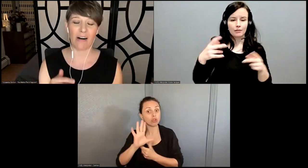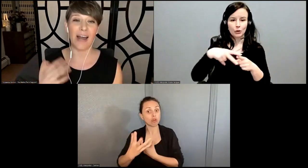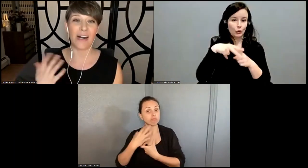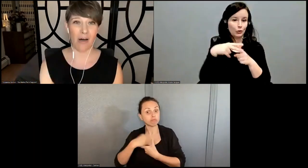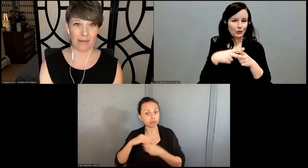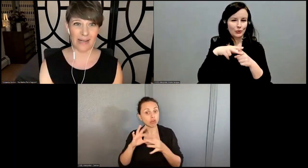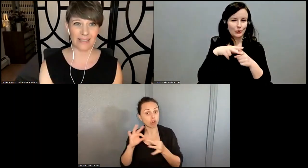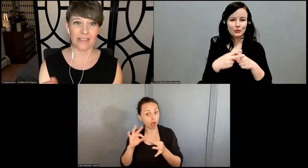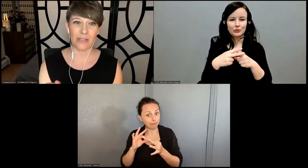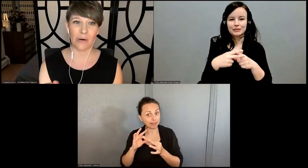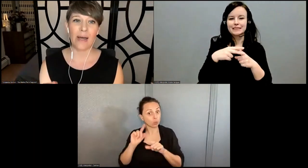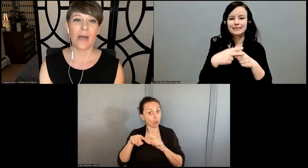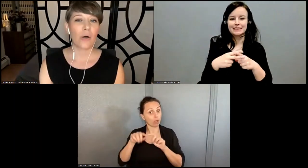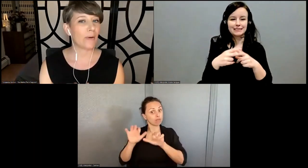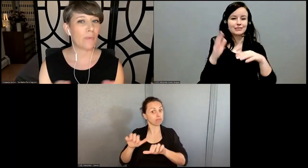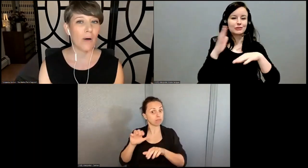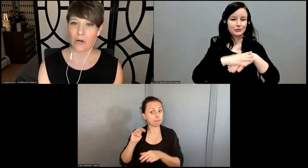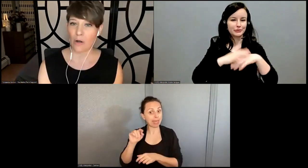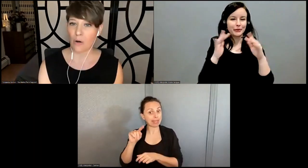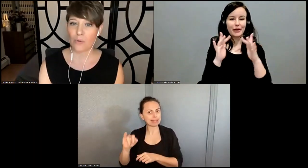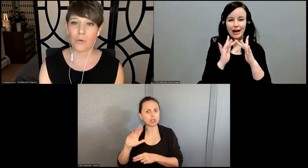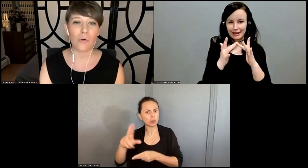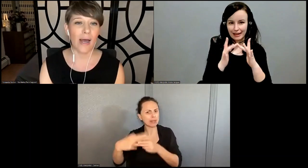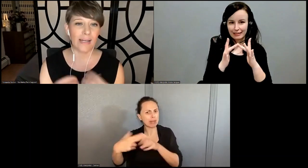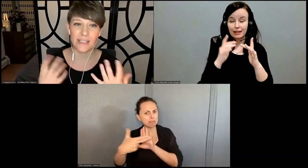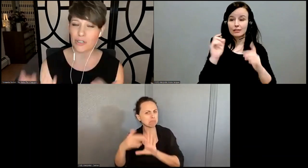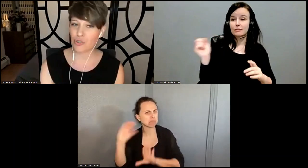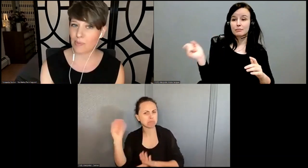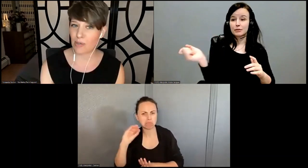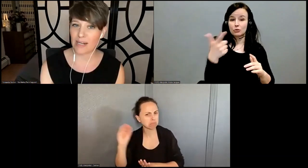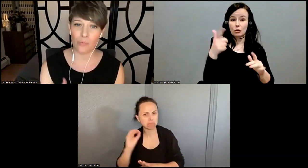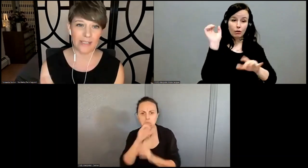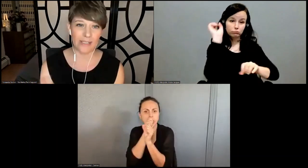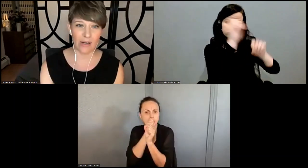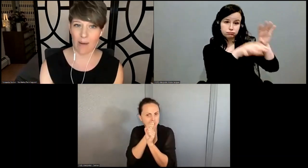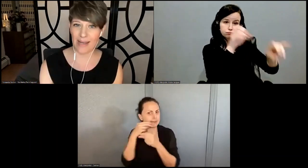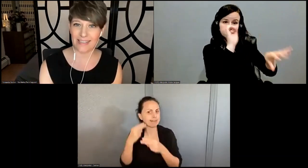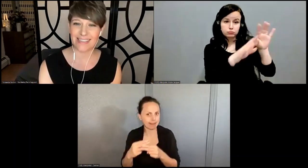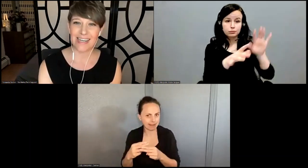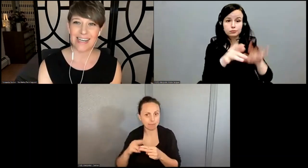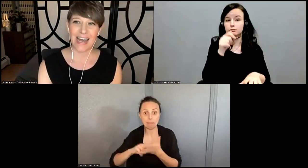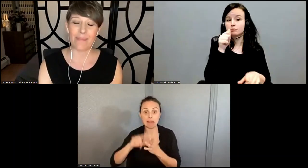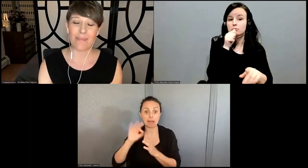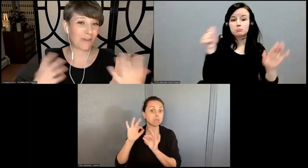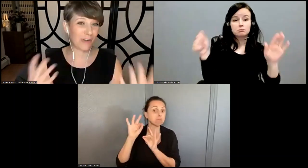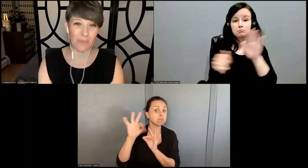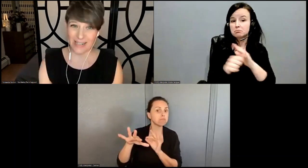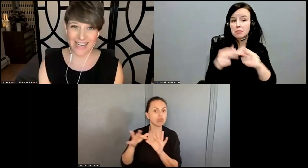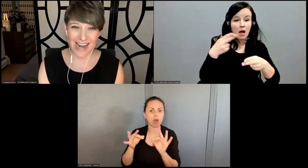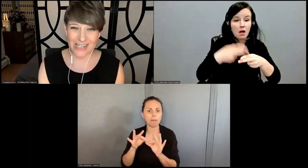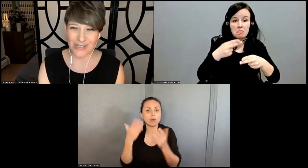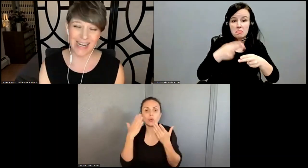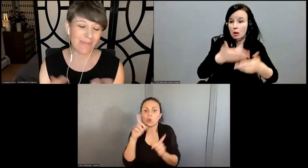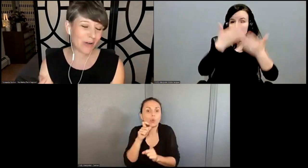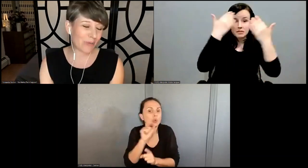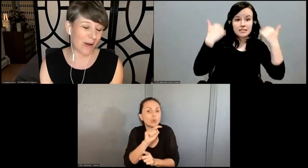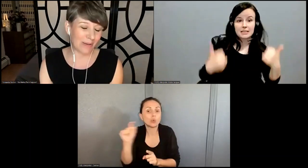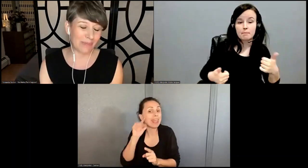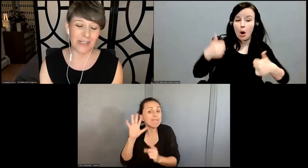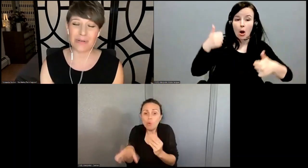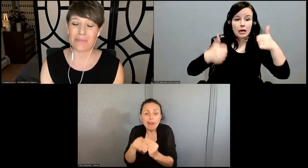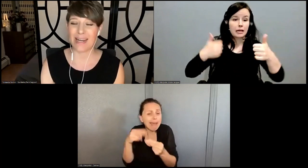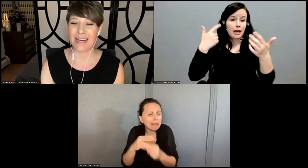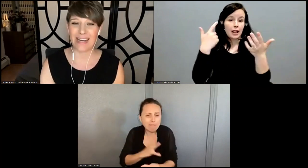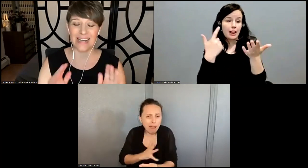are anonymous, so we won't know who has contributed which comments. If you want to add your name, you're